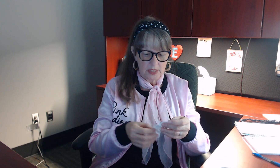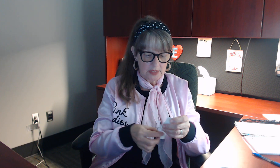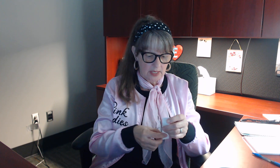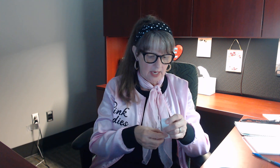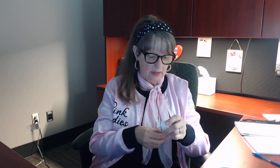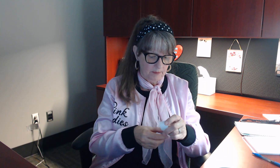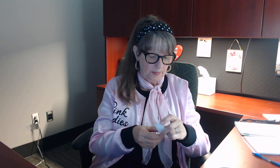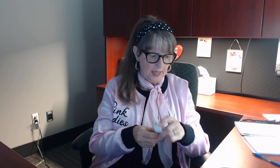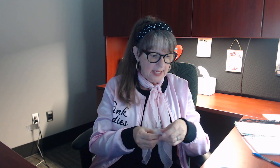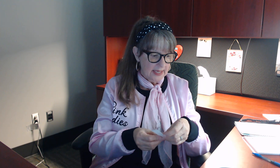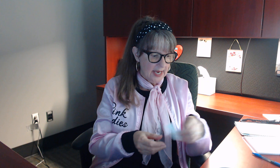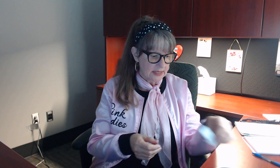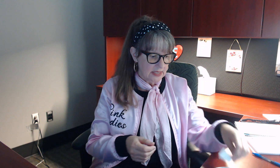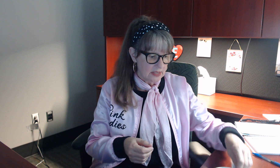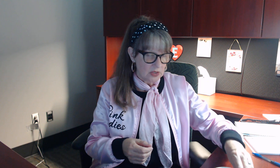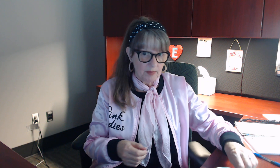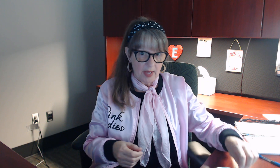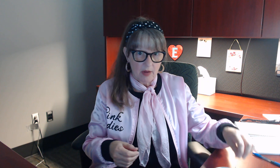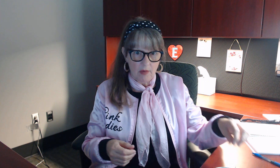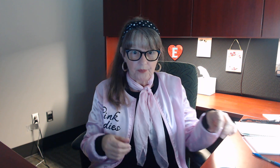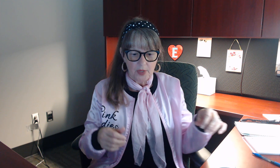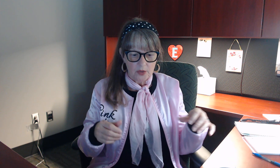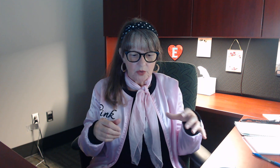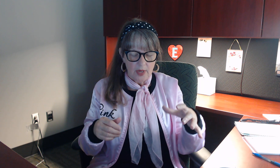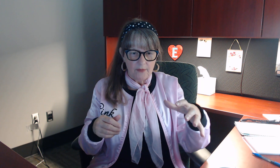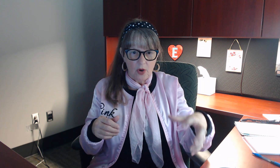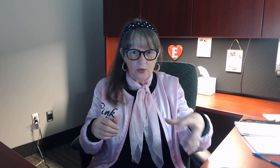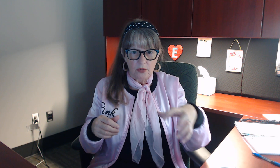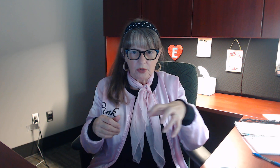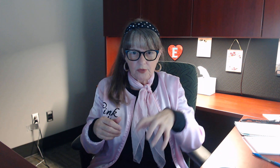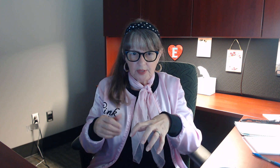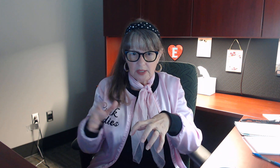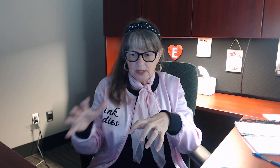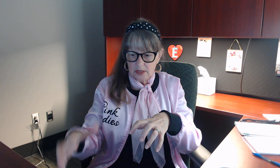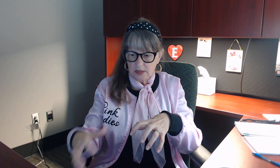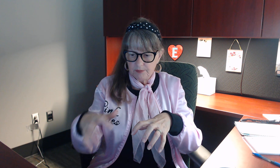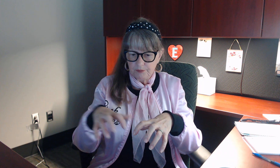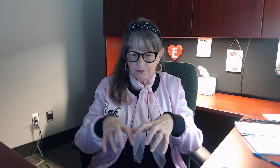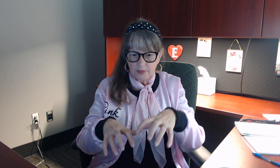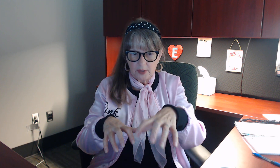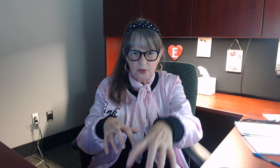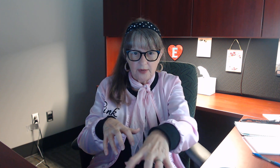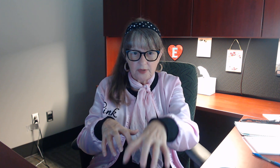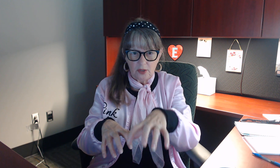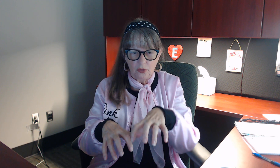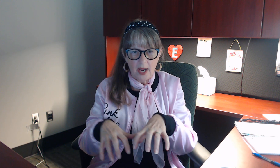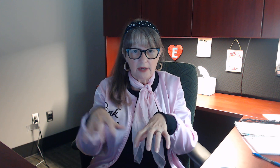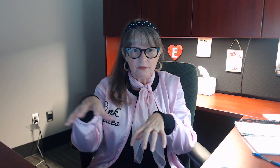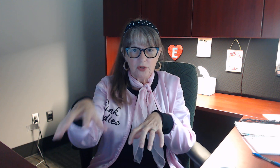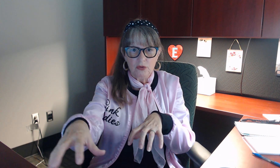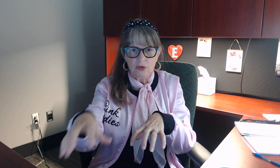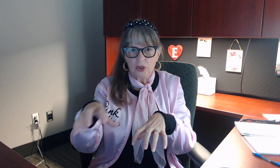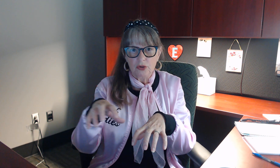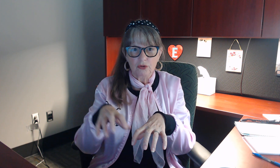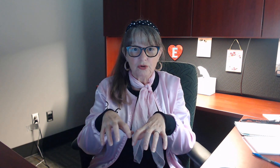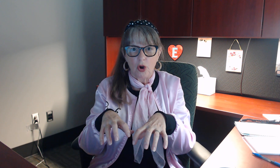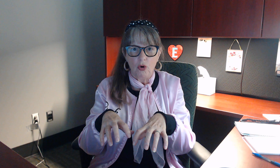today. Casting a spell. So you have all your little things that you have to get your Eye of Newt and your toad